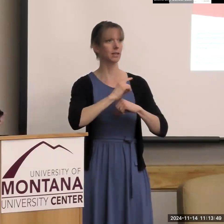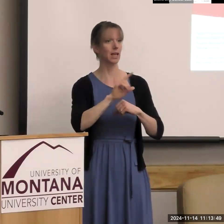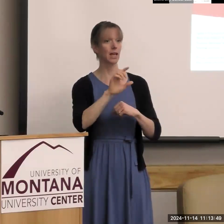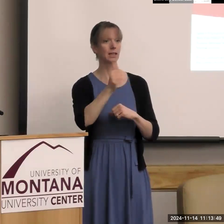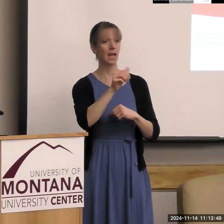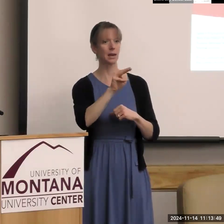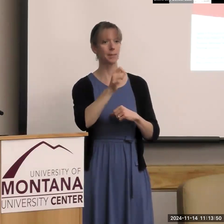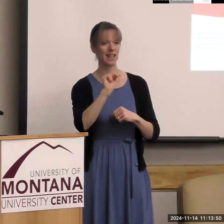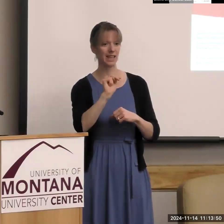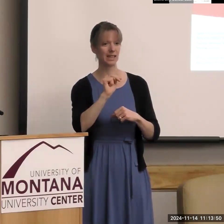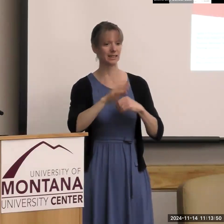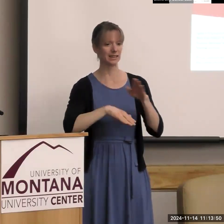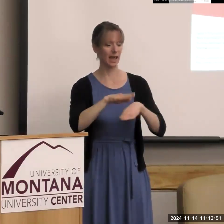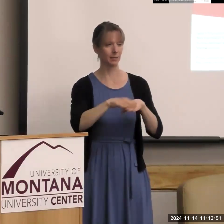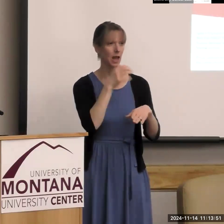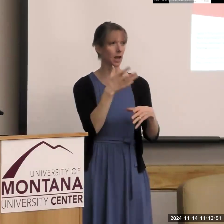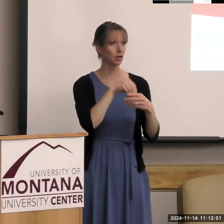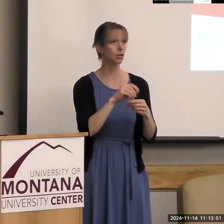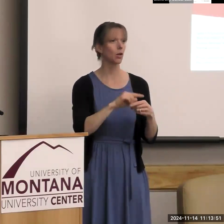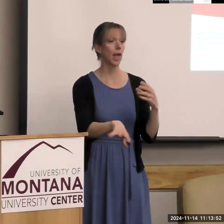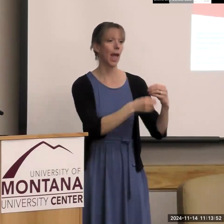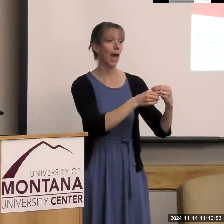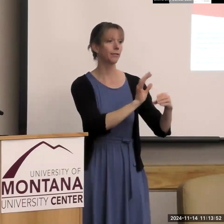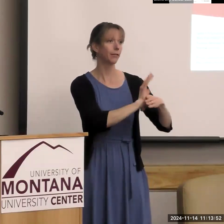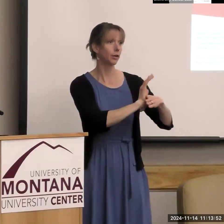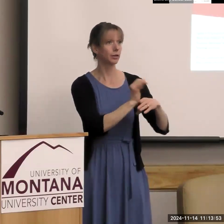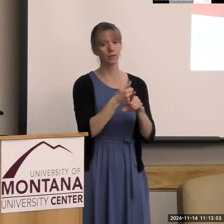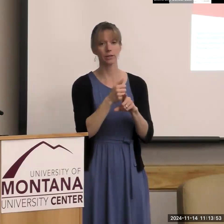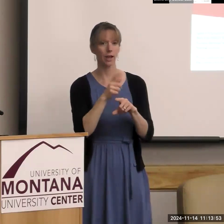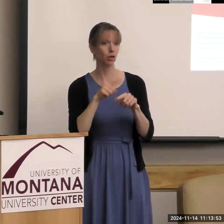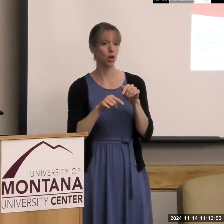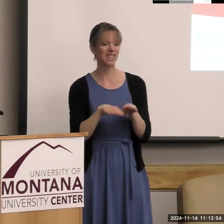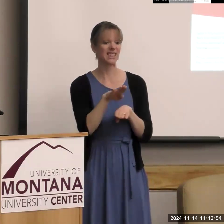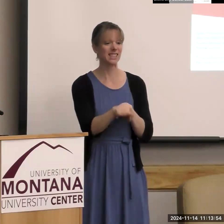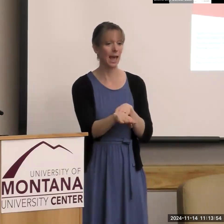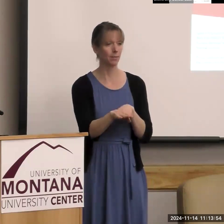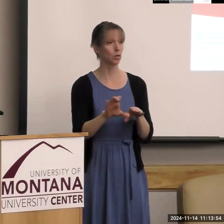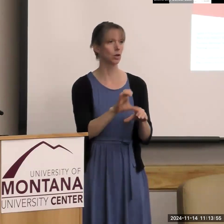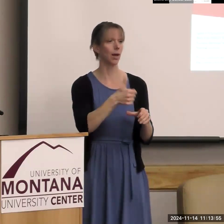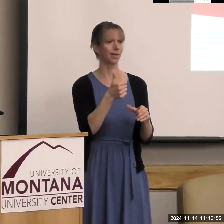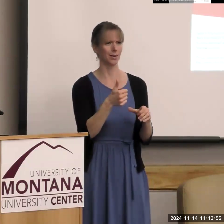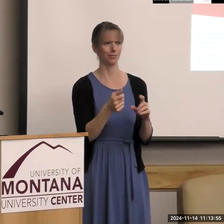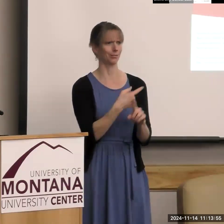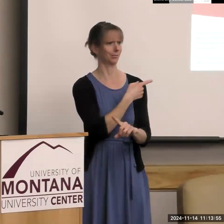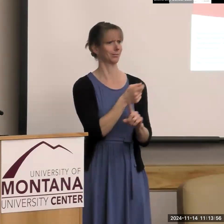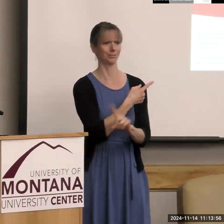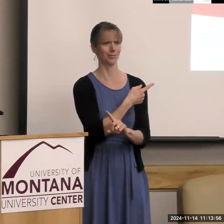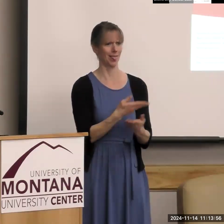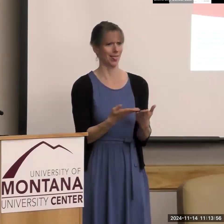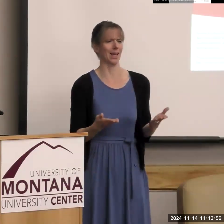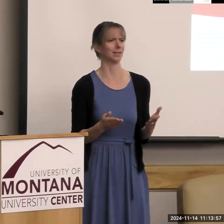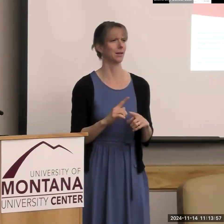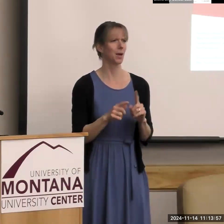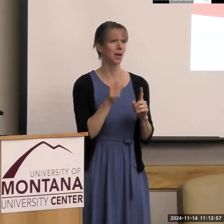isn't inclusive. So then they would throw some videos online where if you couldn't step, you could do these other random things, but it